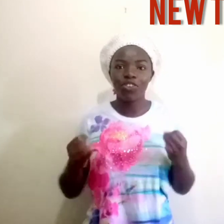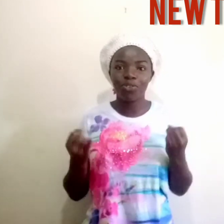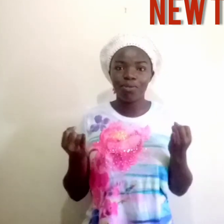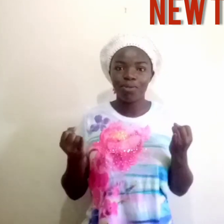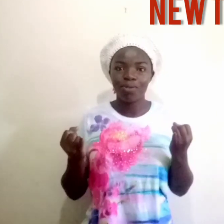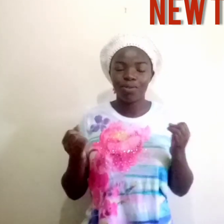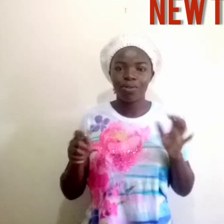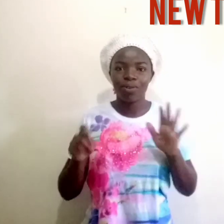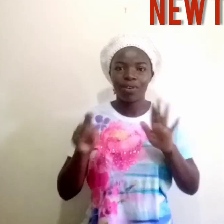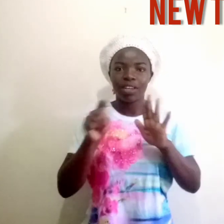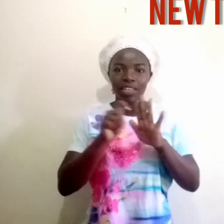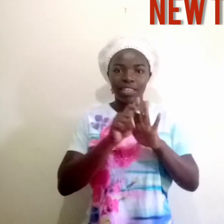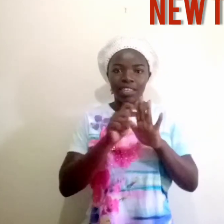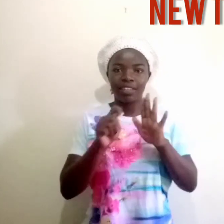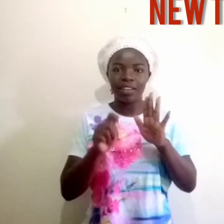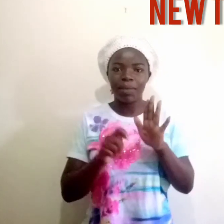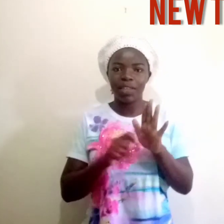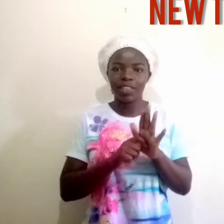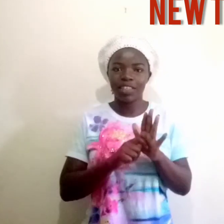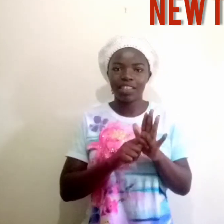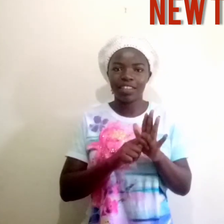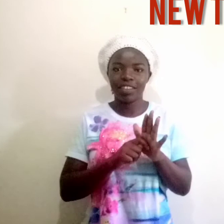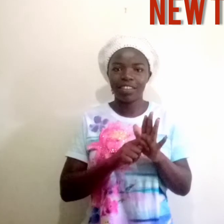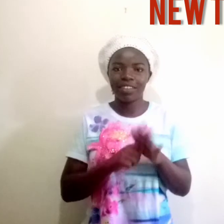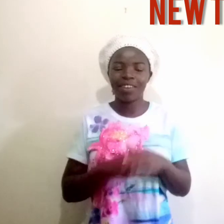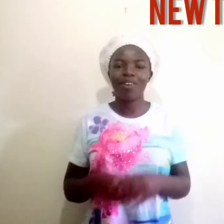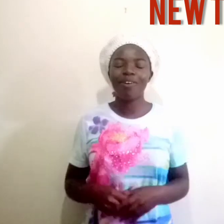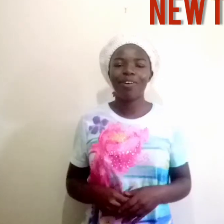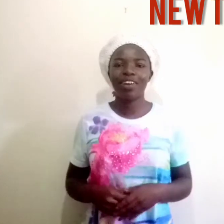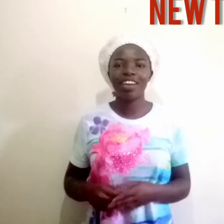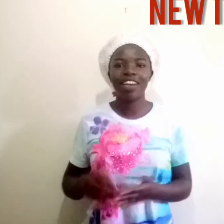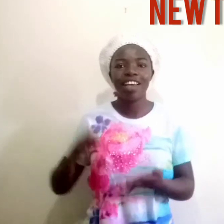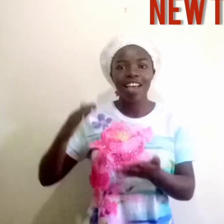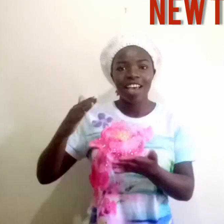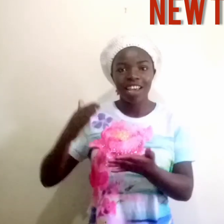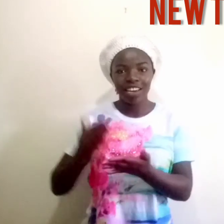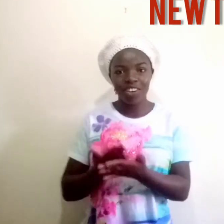New Testament, or New